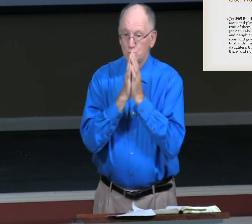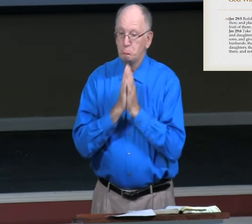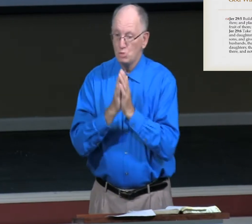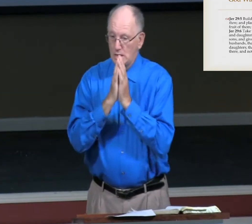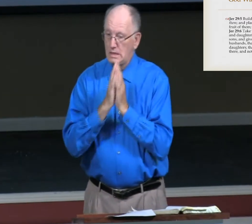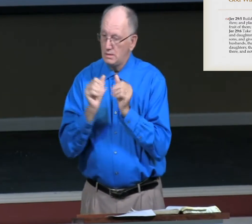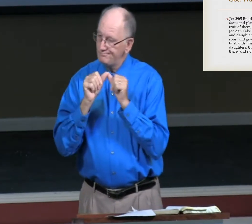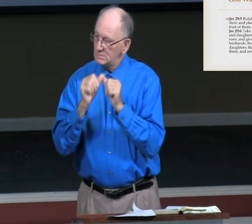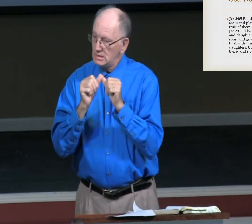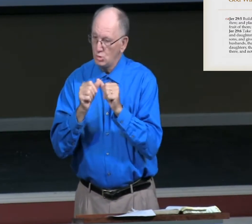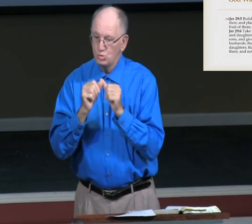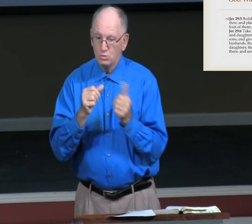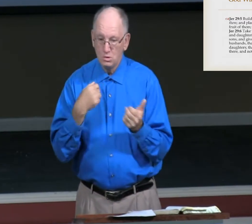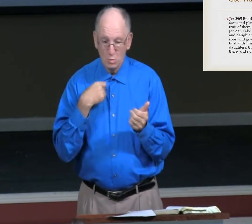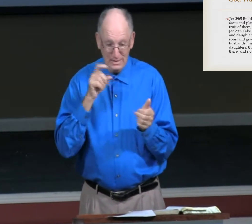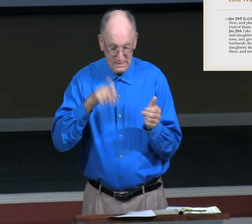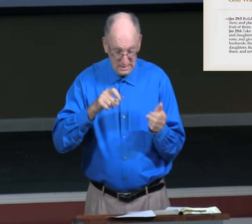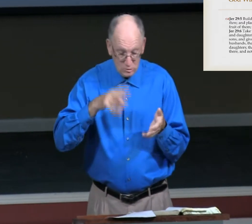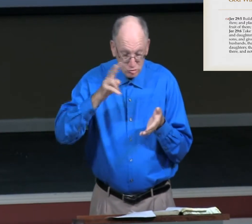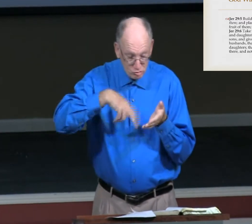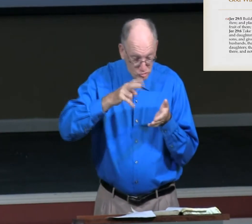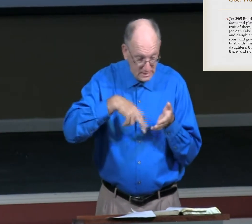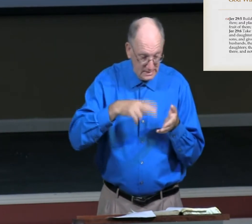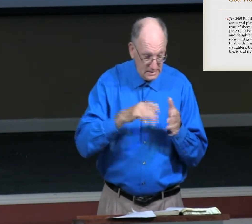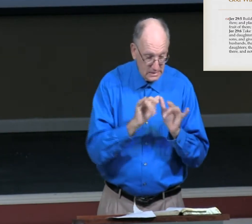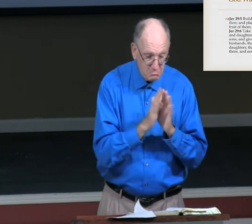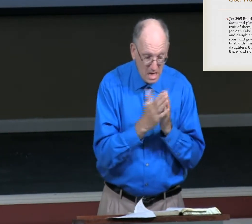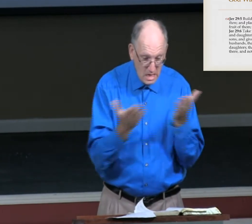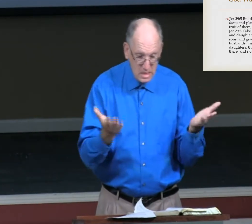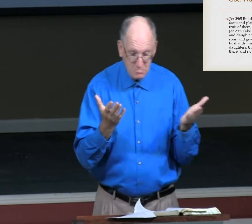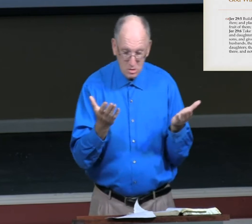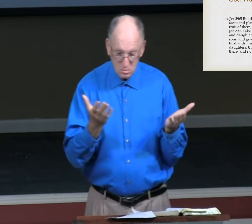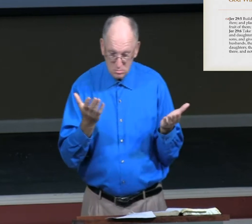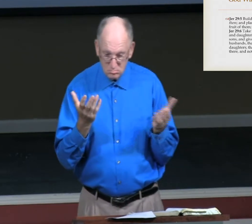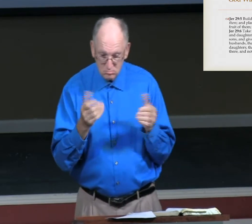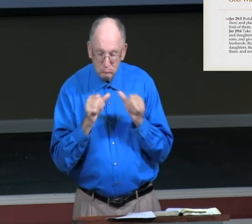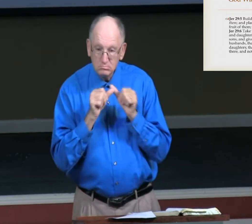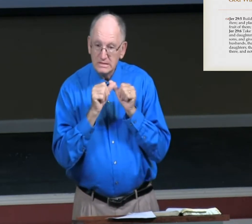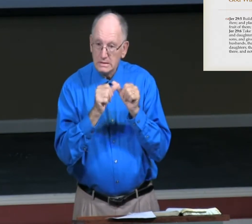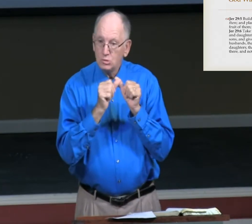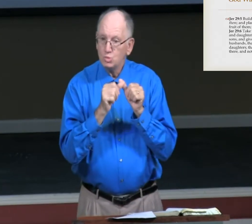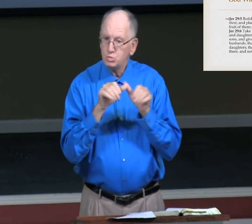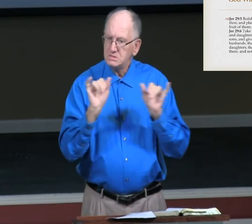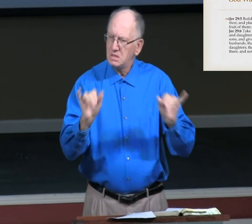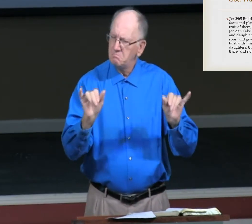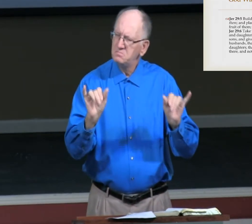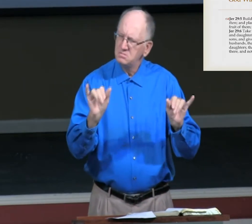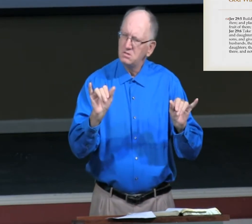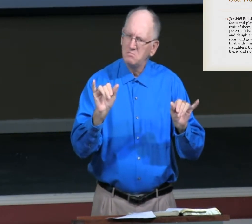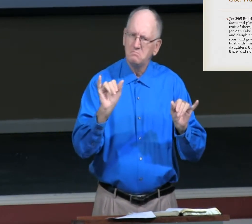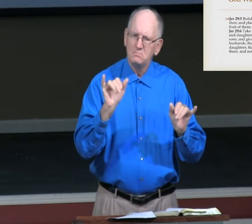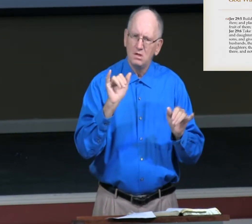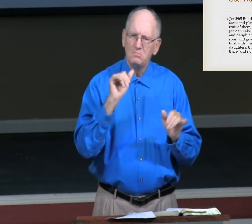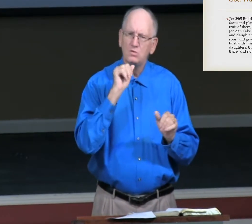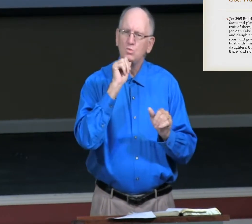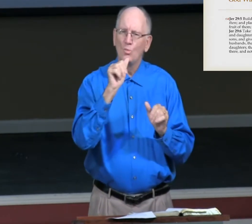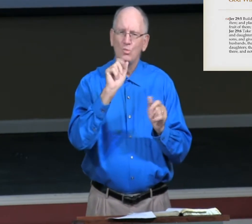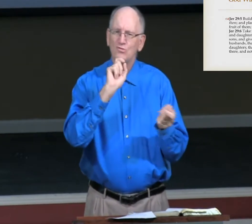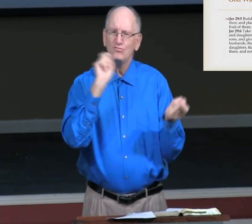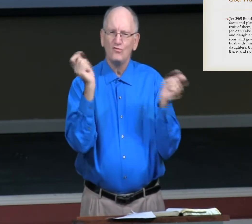We need to pray. We need to continue to pray. We need to continue to read the Bible. So stay in